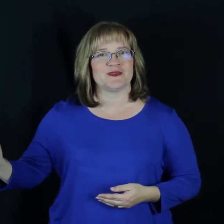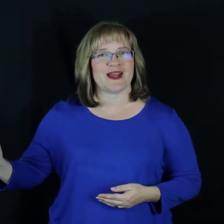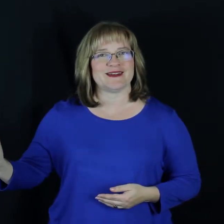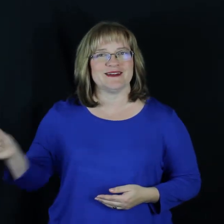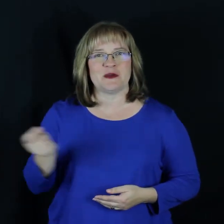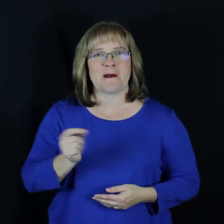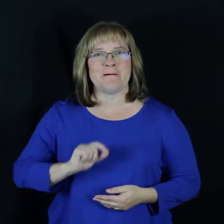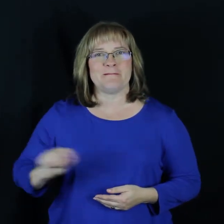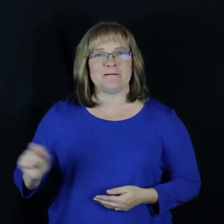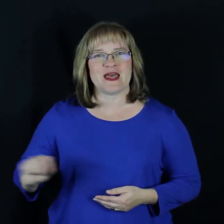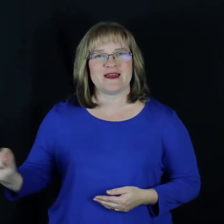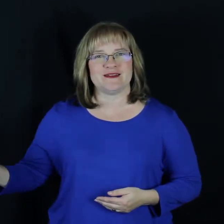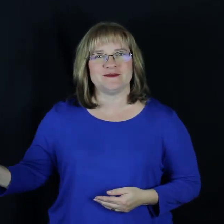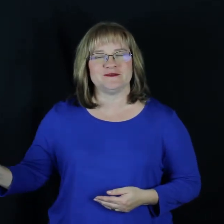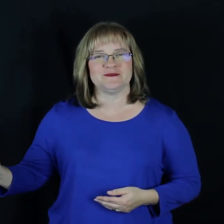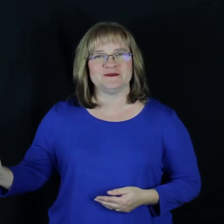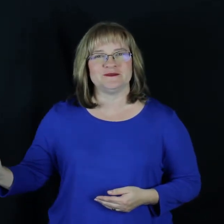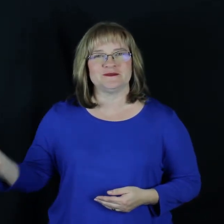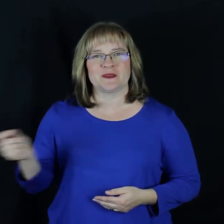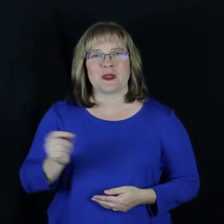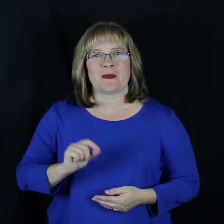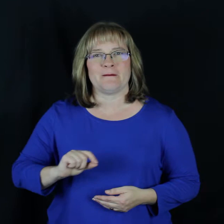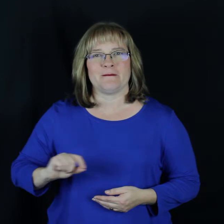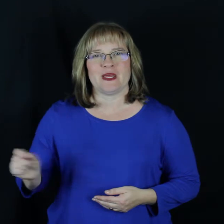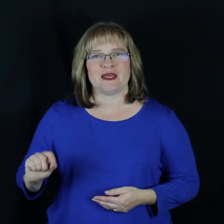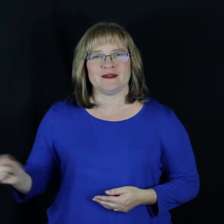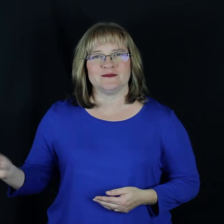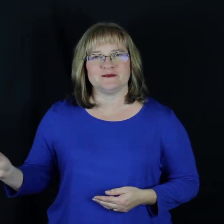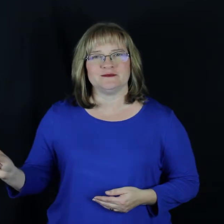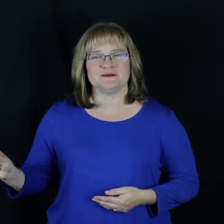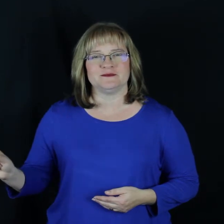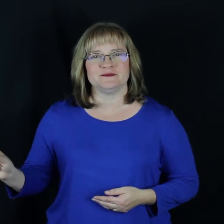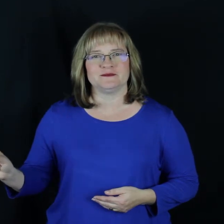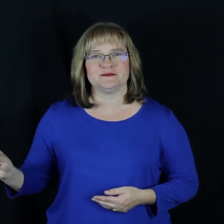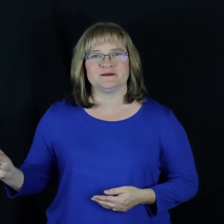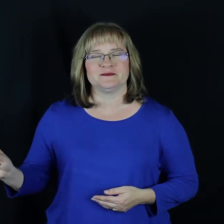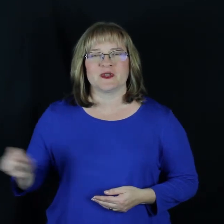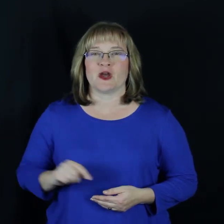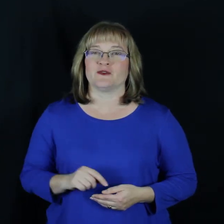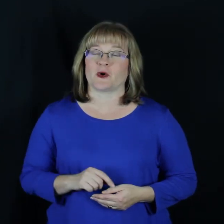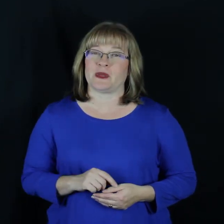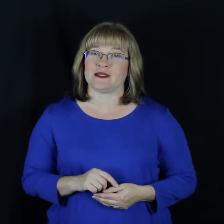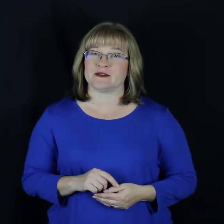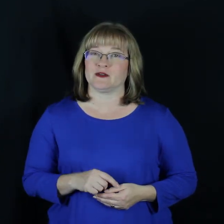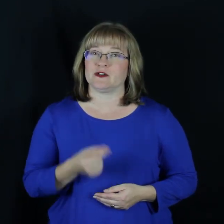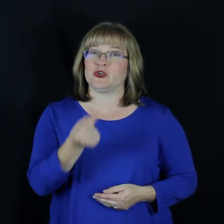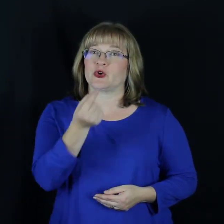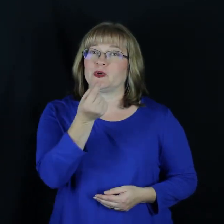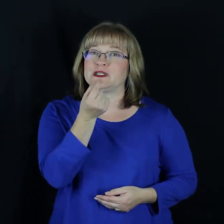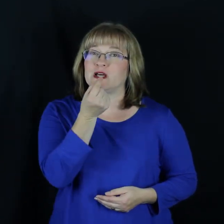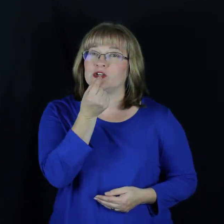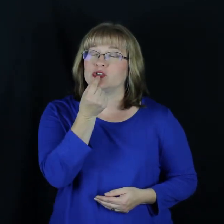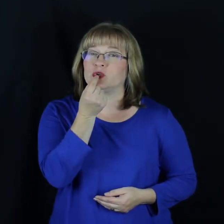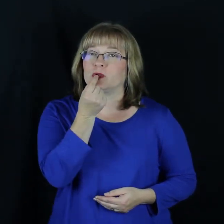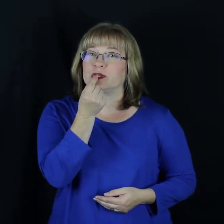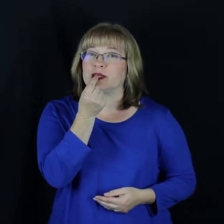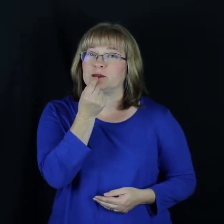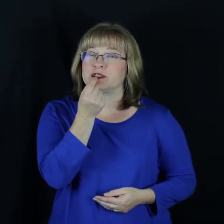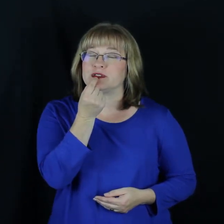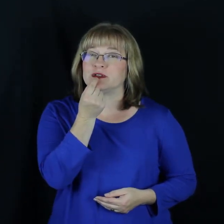write. Pen. Pen. For pencil, you're going to touch your lips,